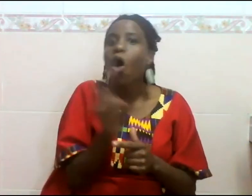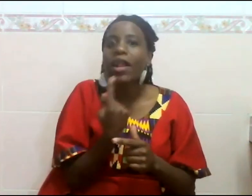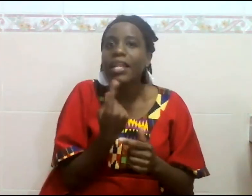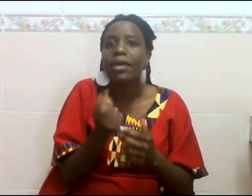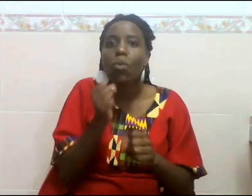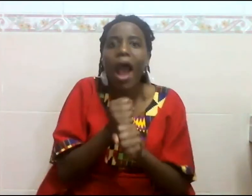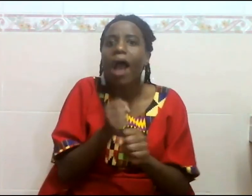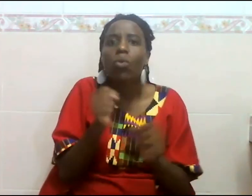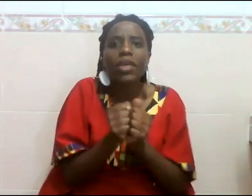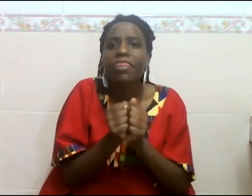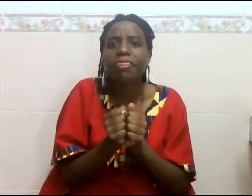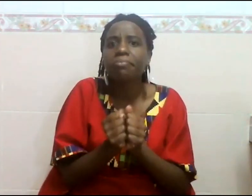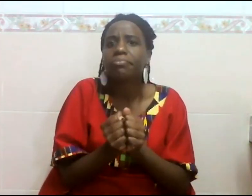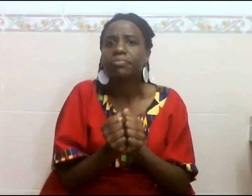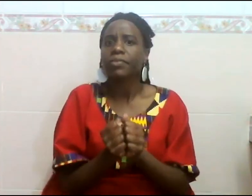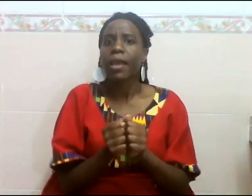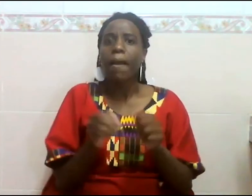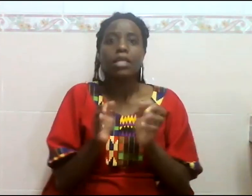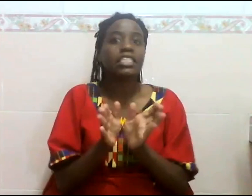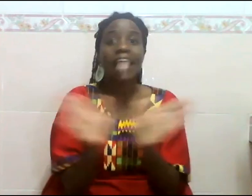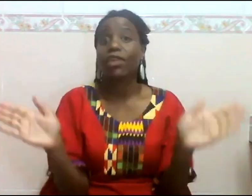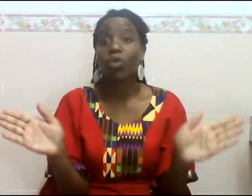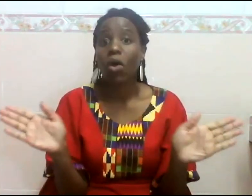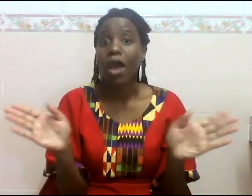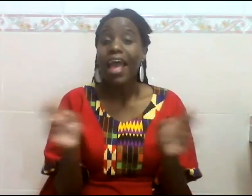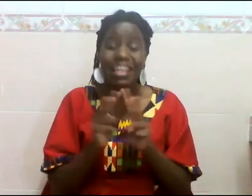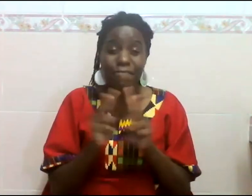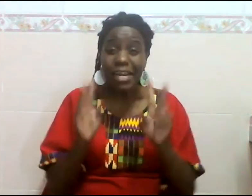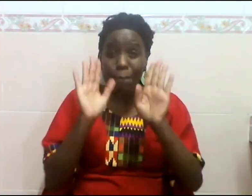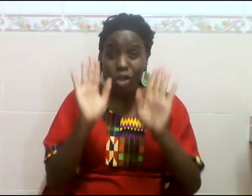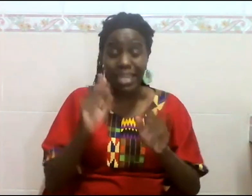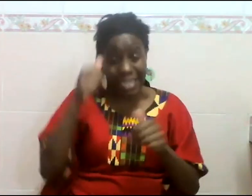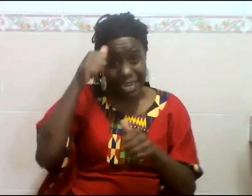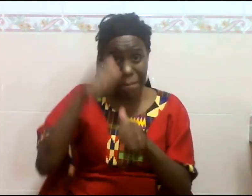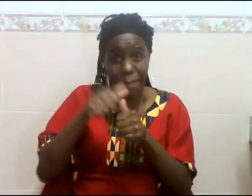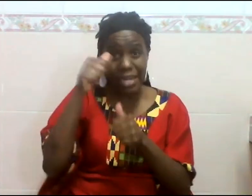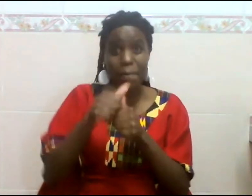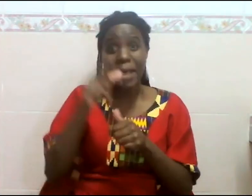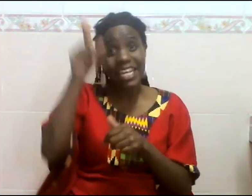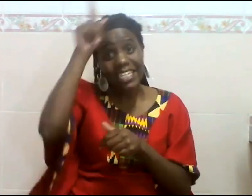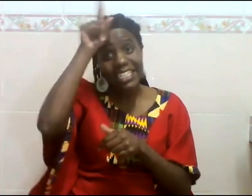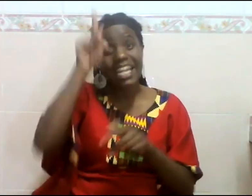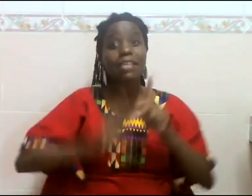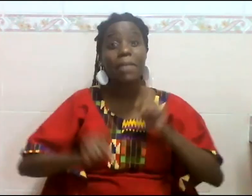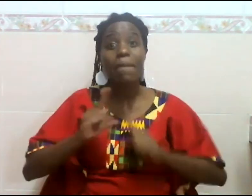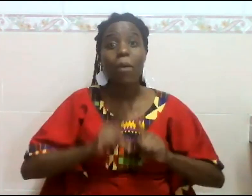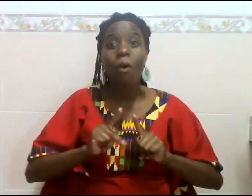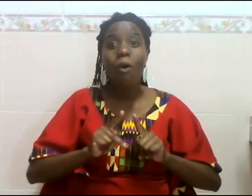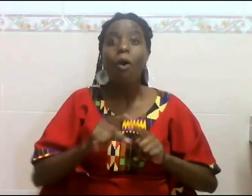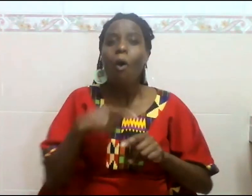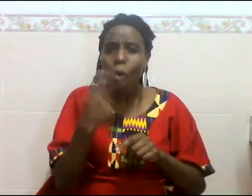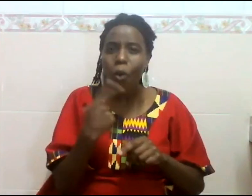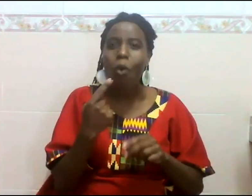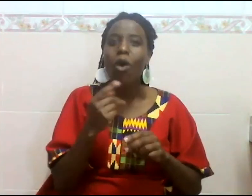the subject of ethnic studies. And in the last session of this review workshop series, peer